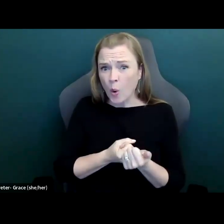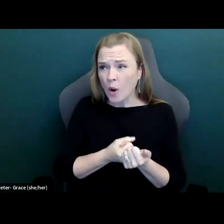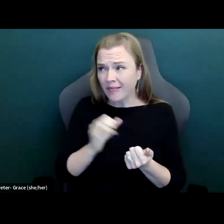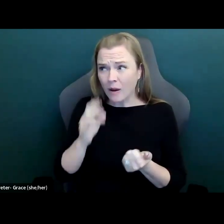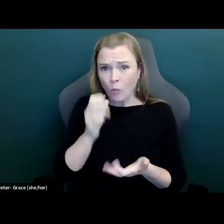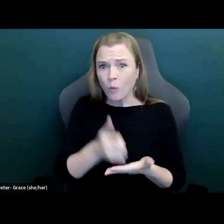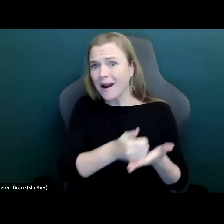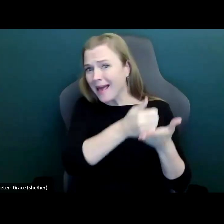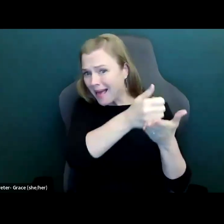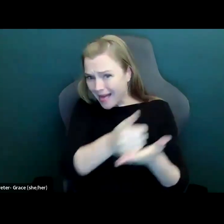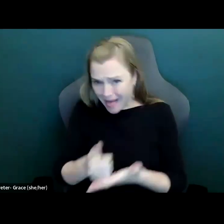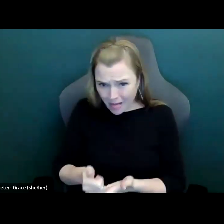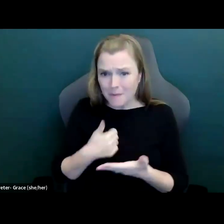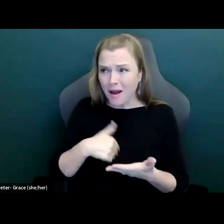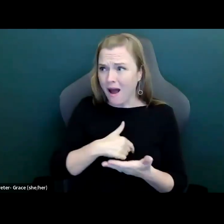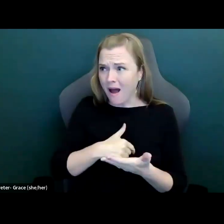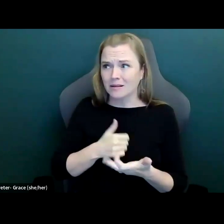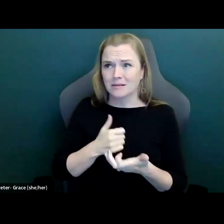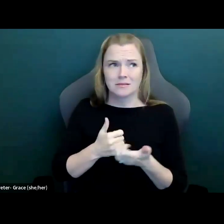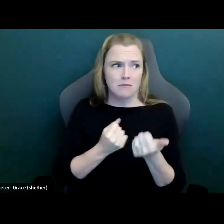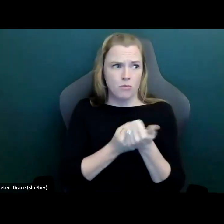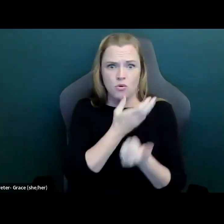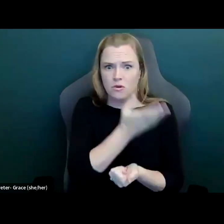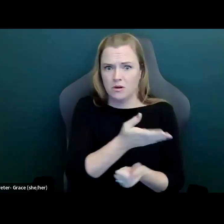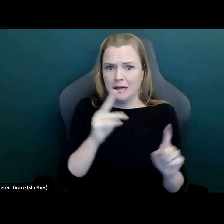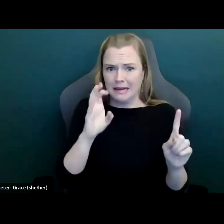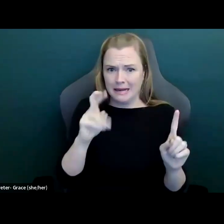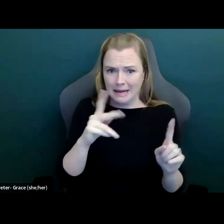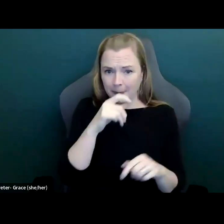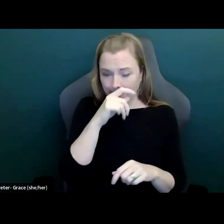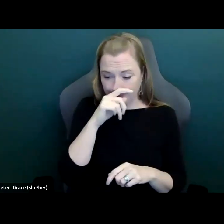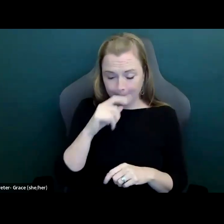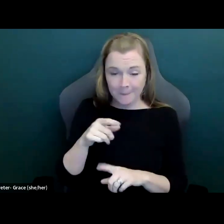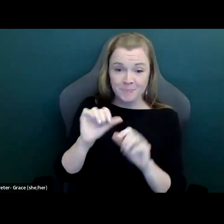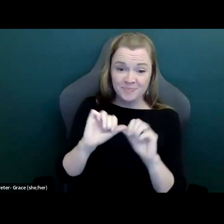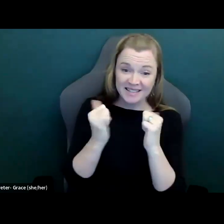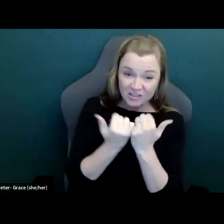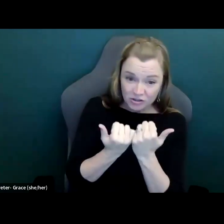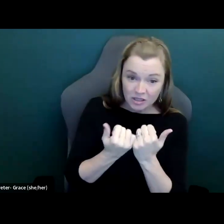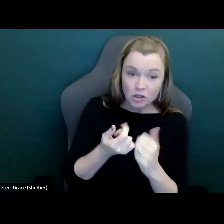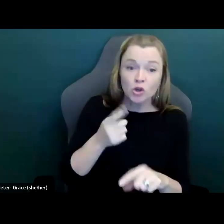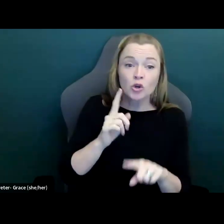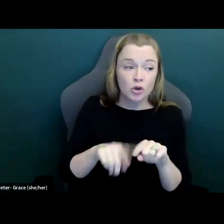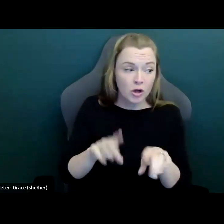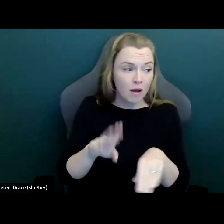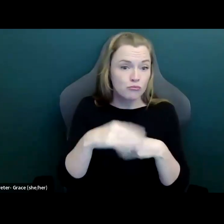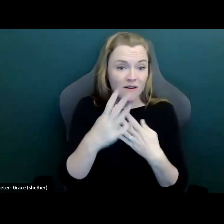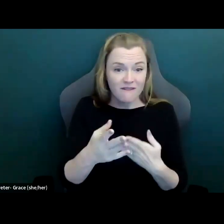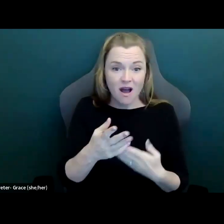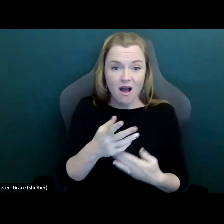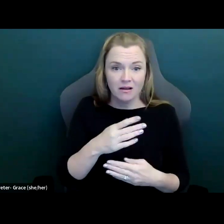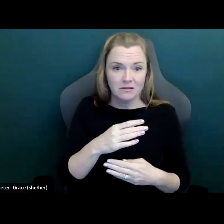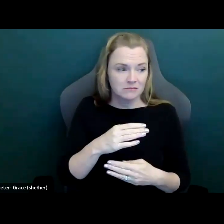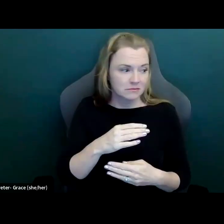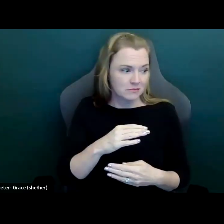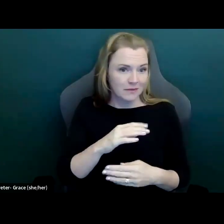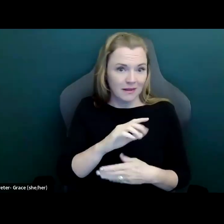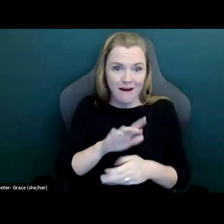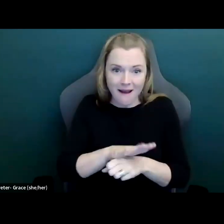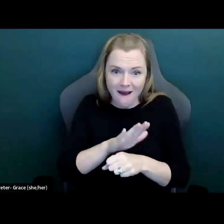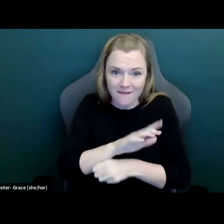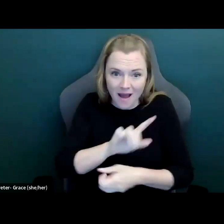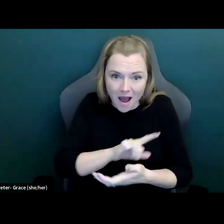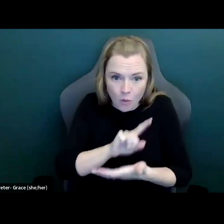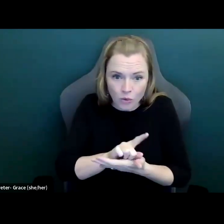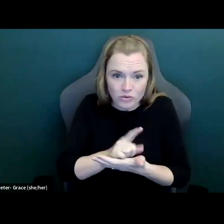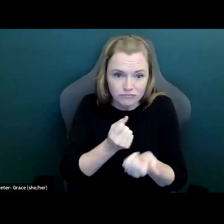Nick successfully. So between the agency's inability to provide the number of personal support hours Nick required and their